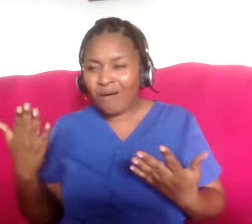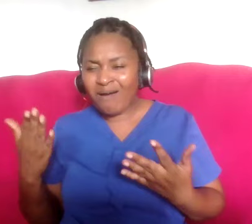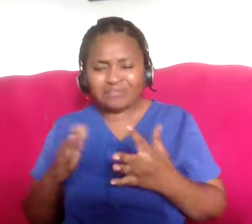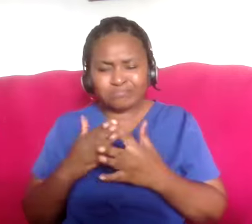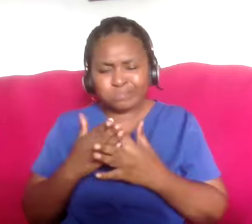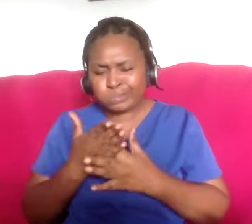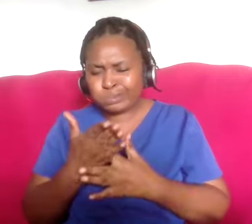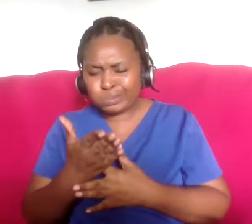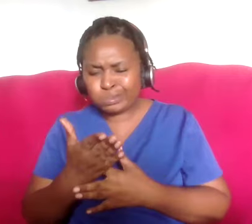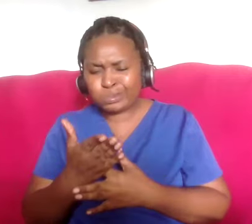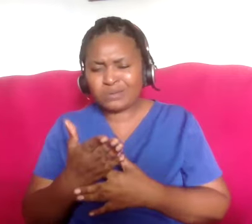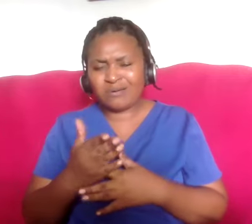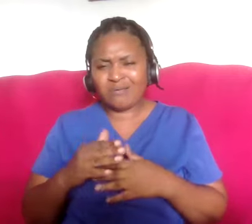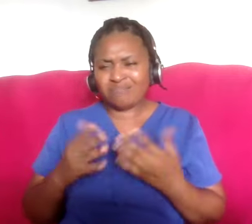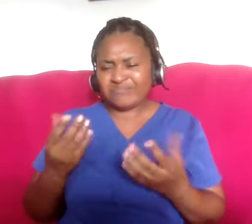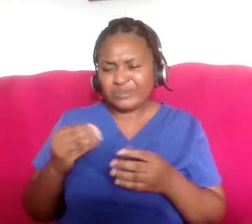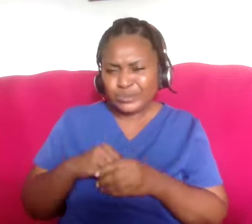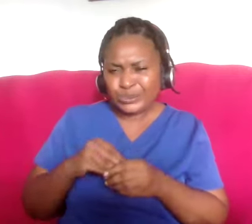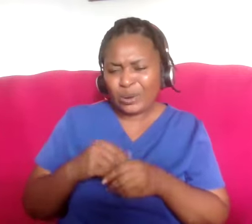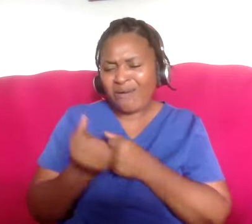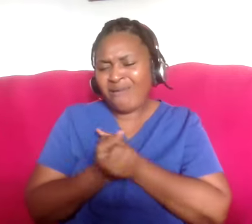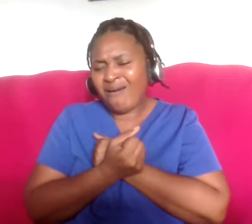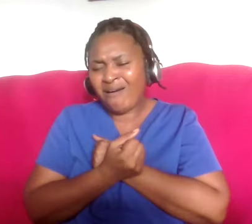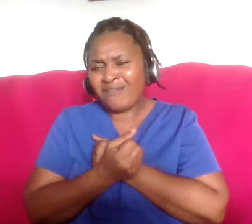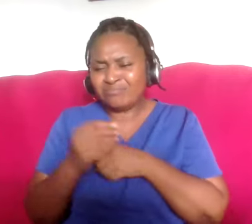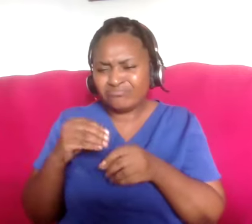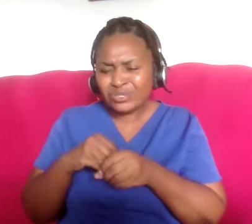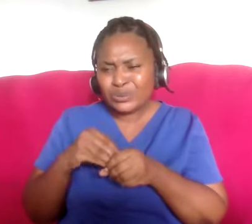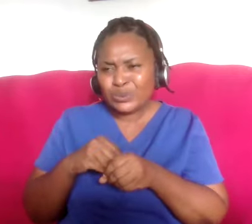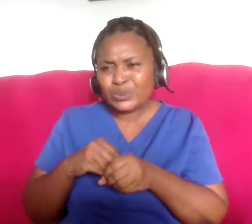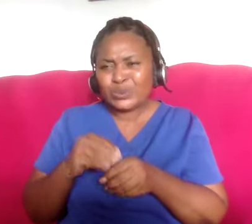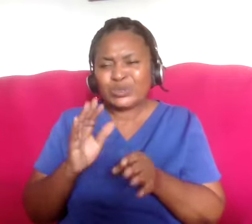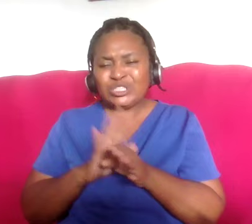love, and the unyielding Jamaican spirit.